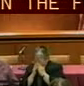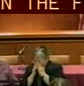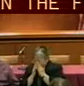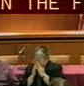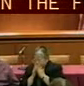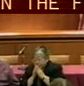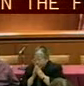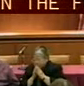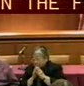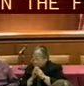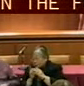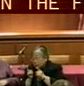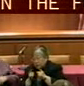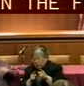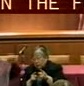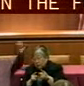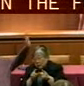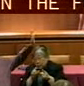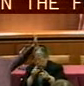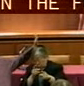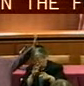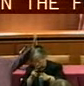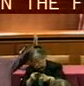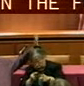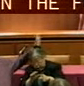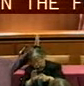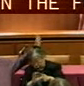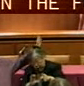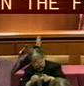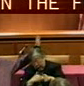I think Kristen had some comments, and then I have Sherry right after that. And then